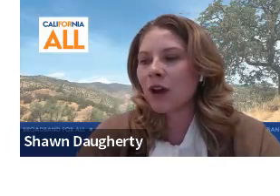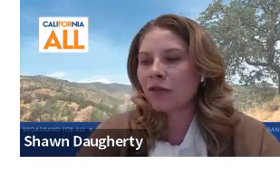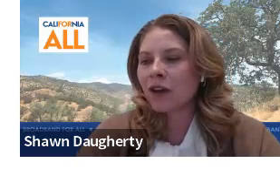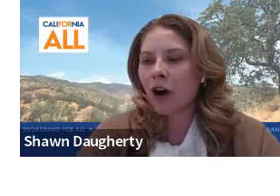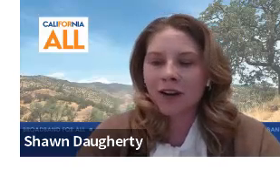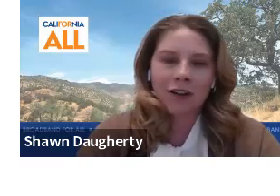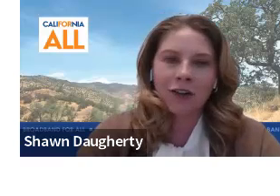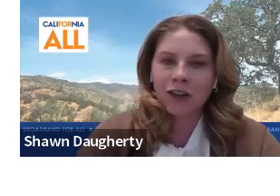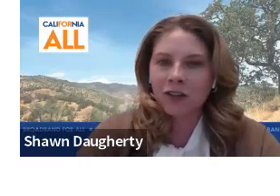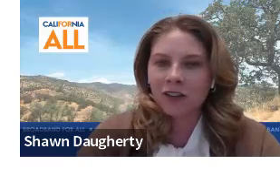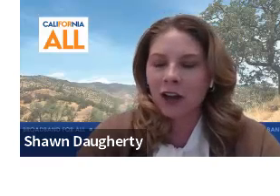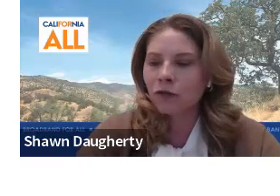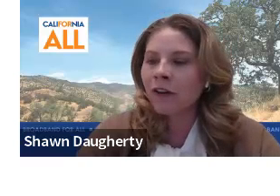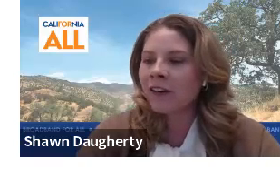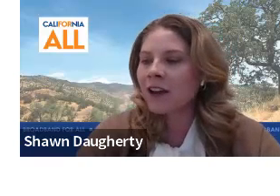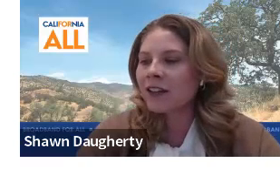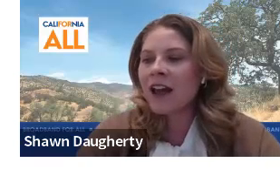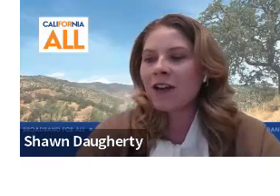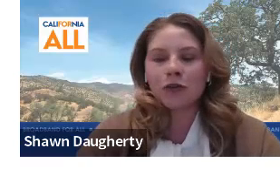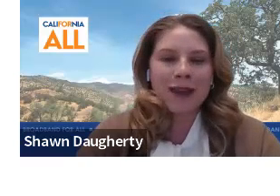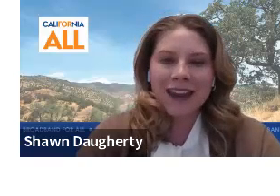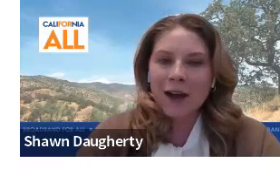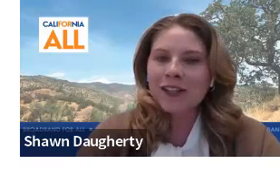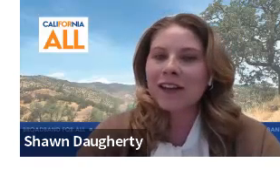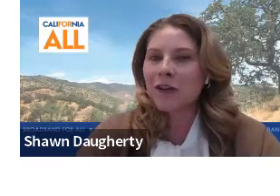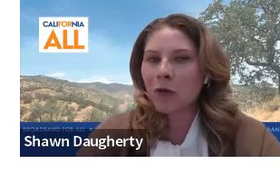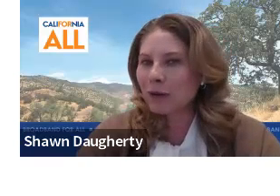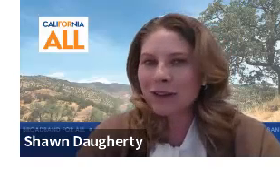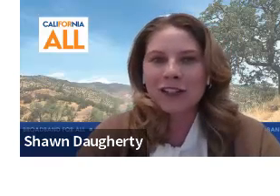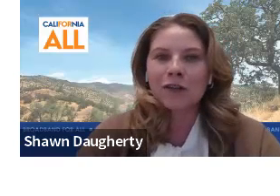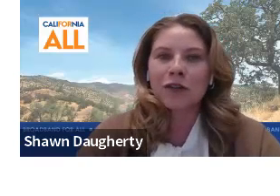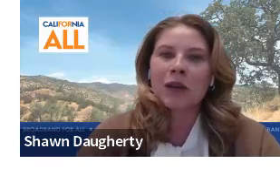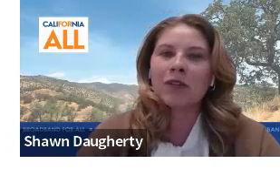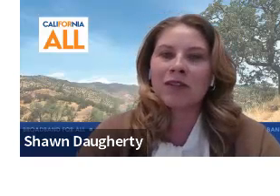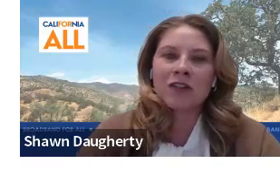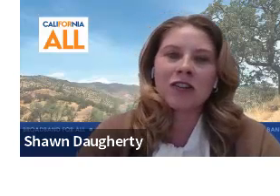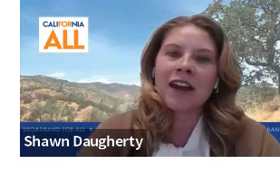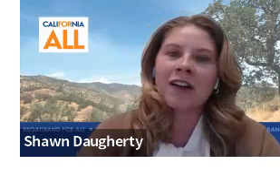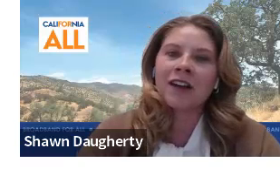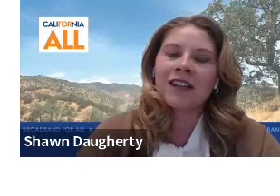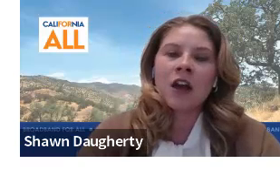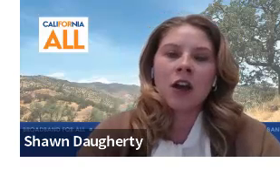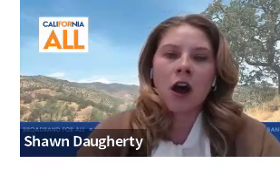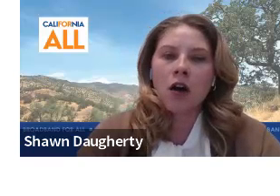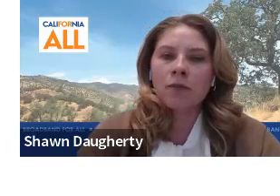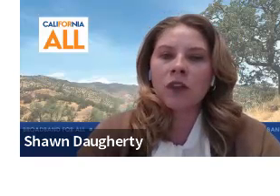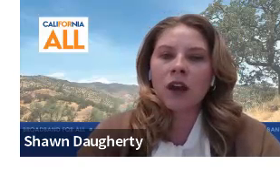that, covering Hartnell College covers a lot of rural areas, Tuolumne County, we would love to hear from people living in your